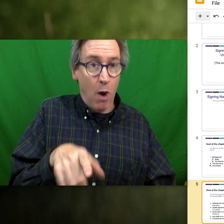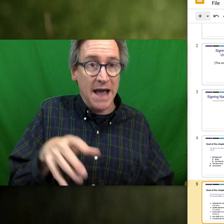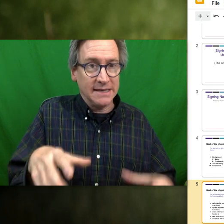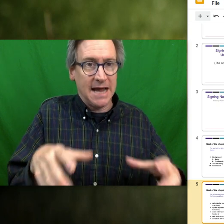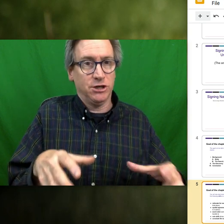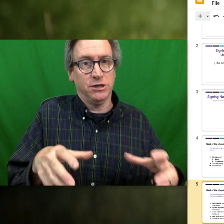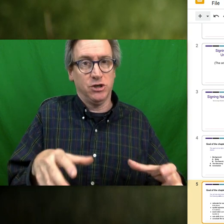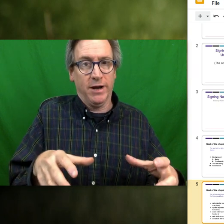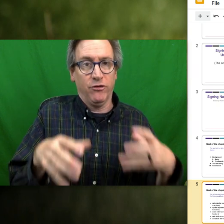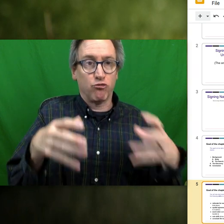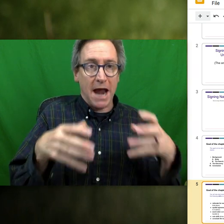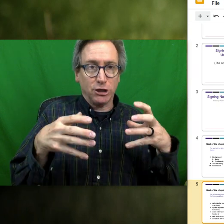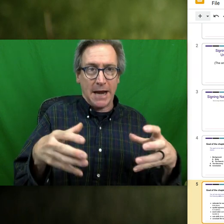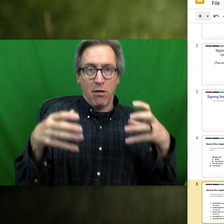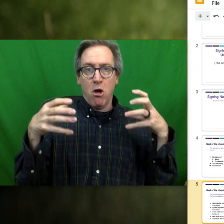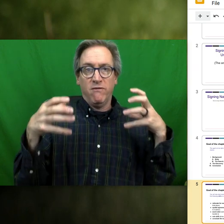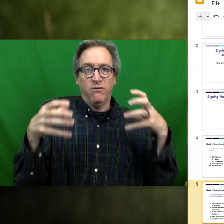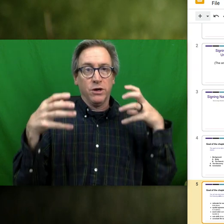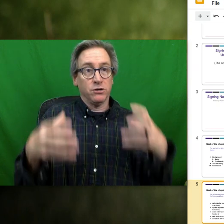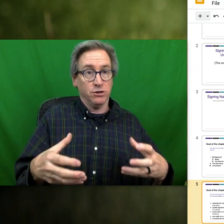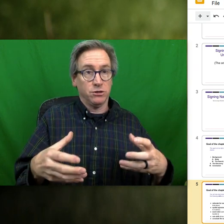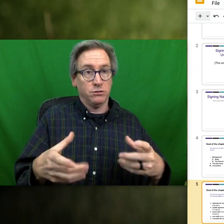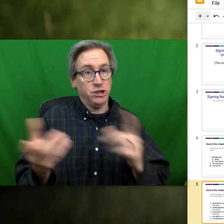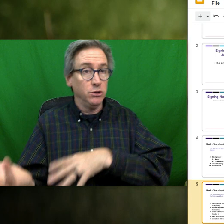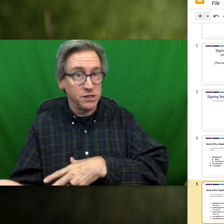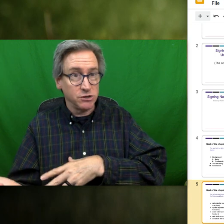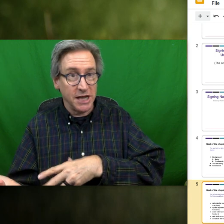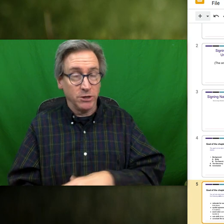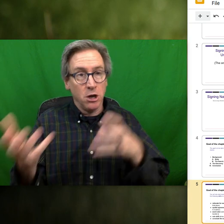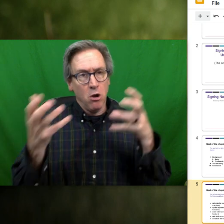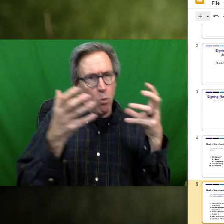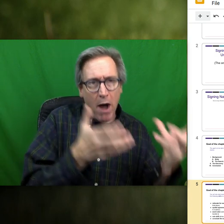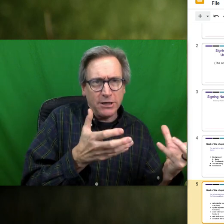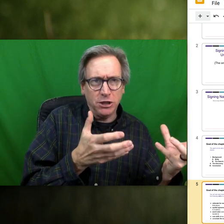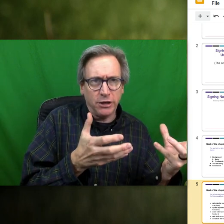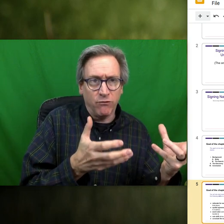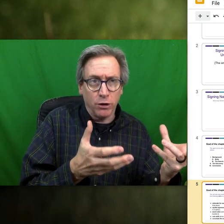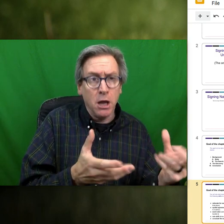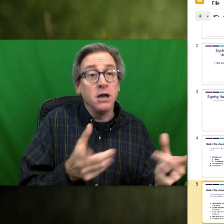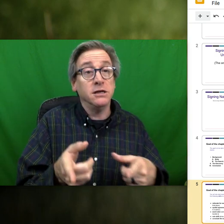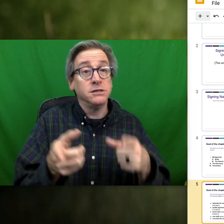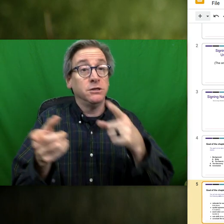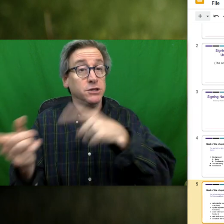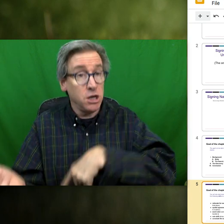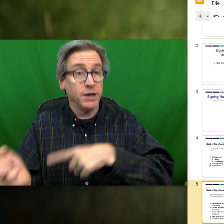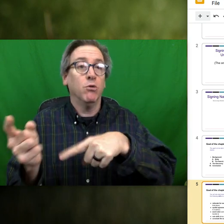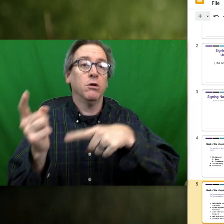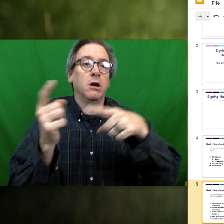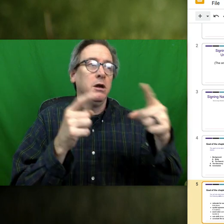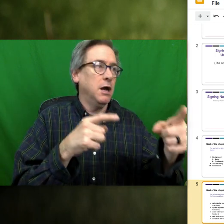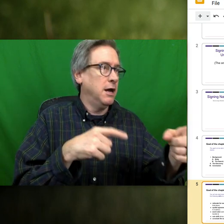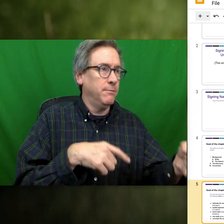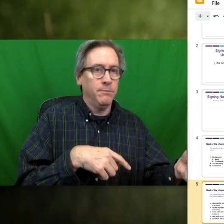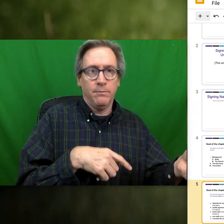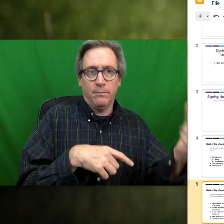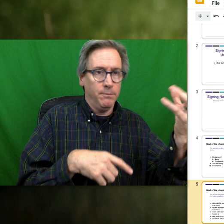happening? Why this action's going on? The rationale for your search. She loses her sandwich. Why is she looking for it? Because she's hungry, or